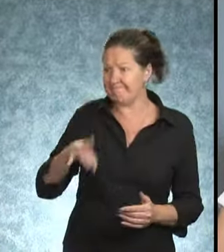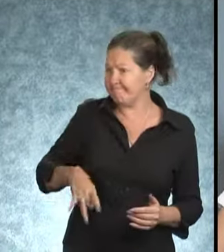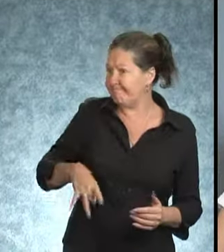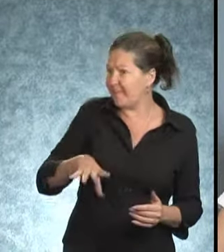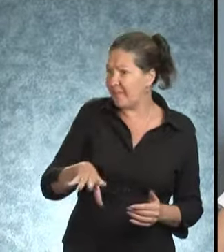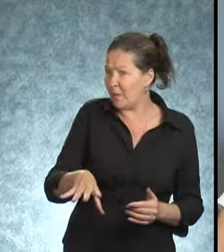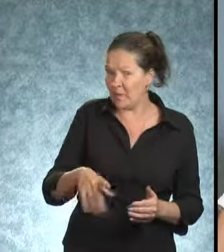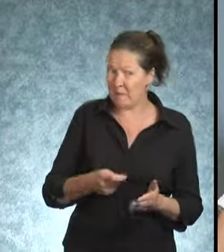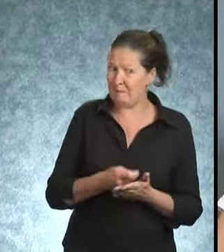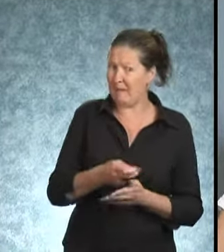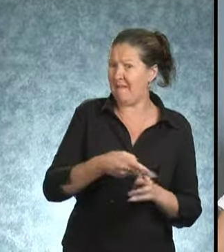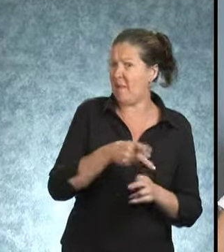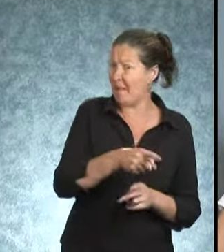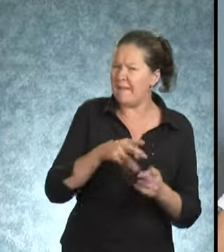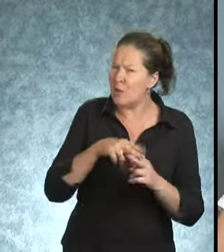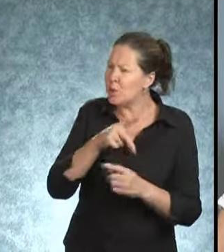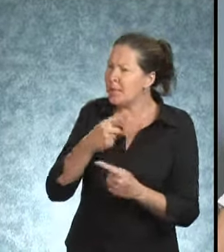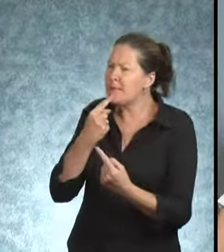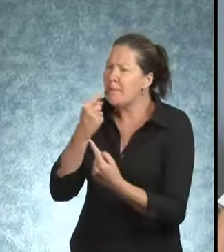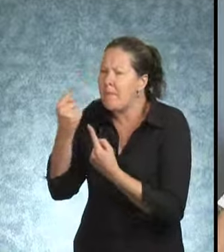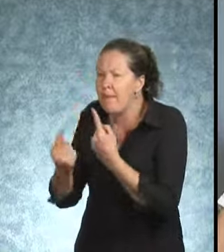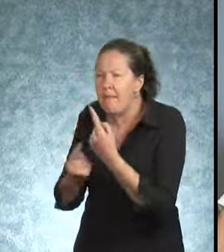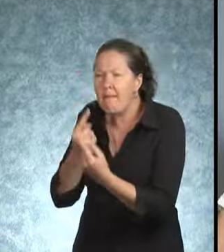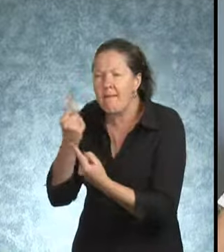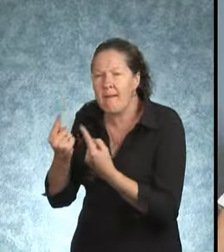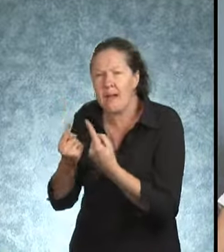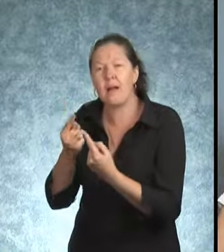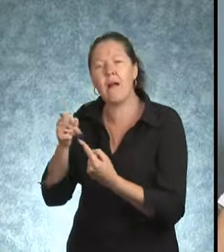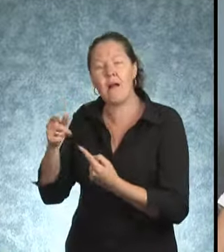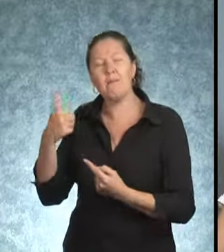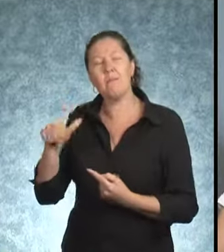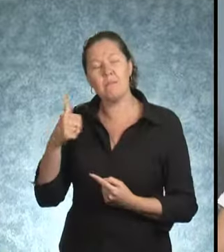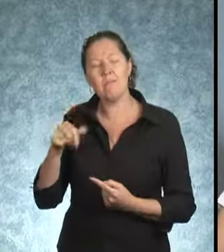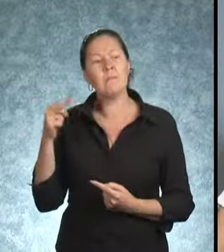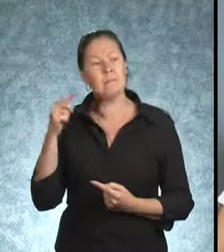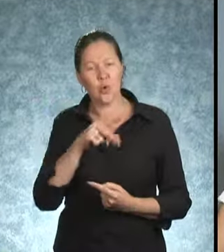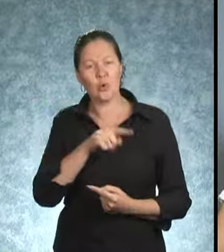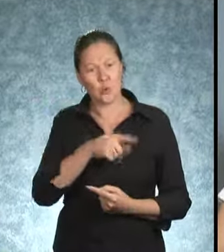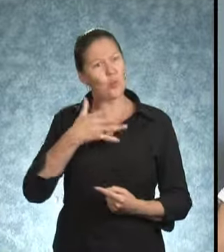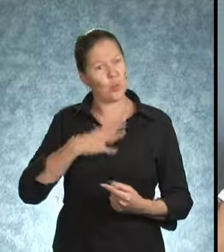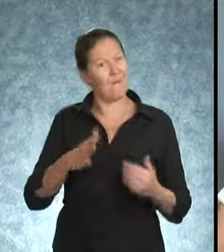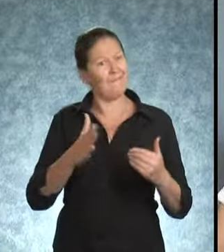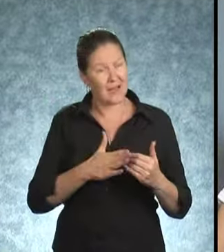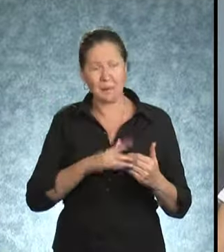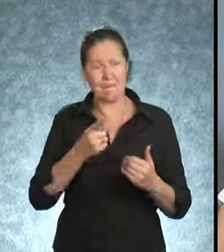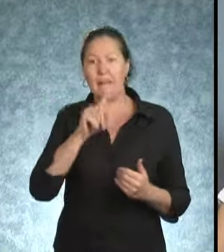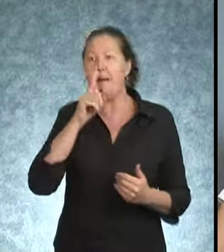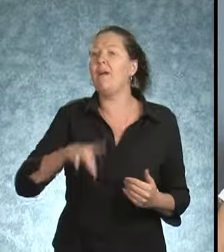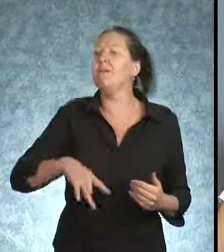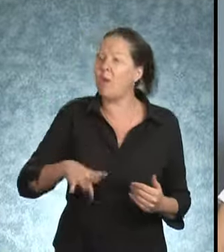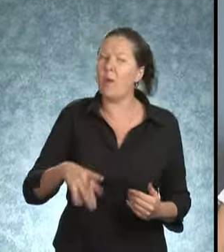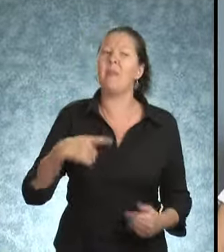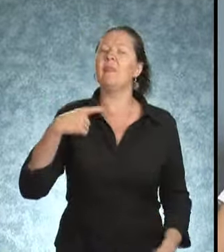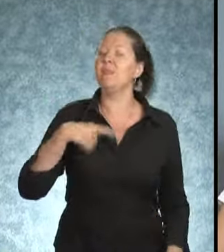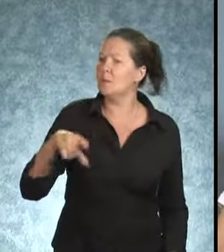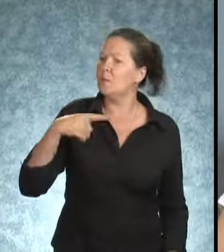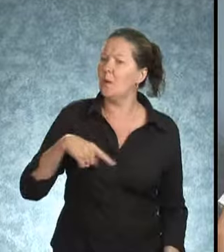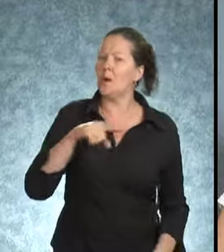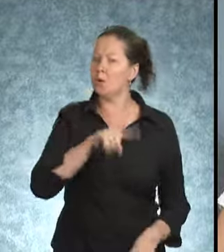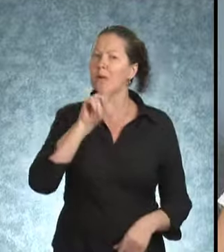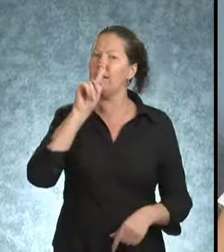actually unable to. And if you approach it that way, your neighbour can see that it's you genuinely just being unable to afford it, and that's what's stopping you